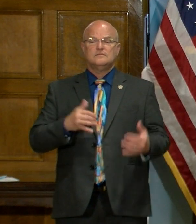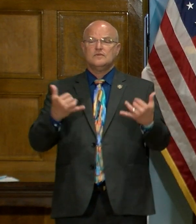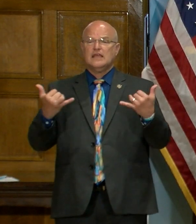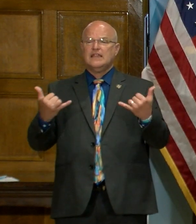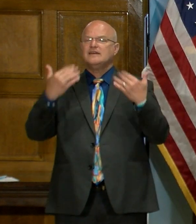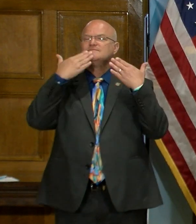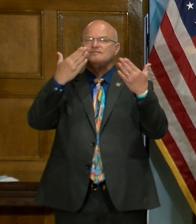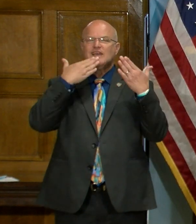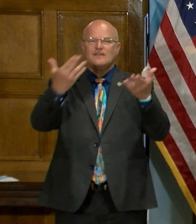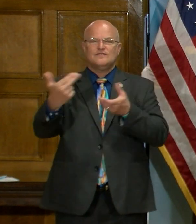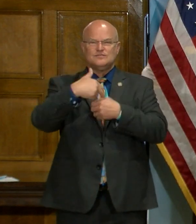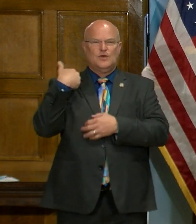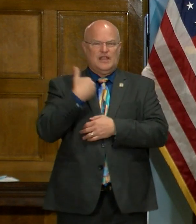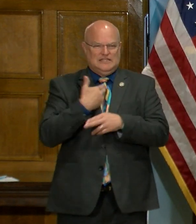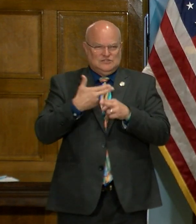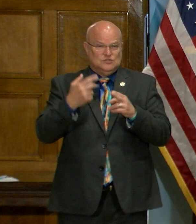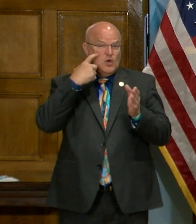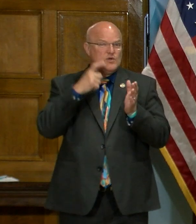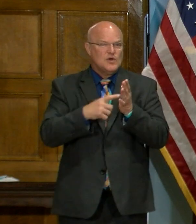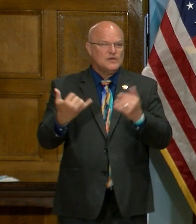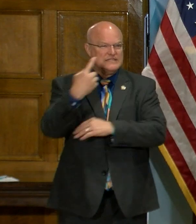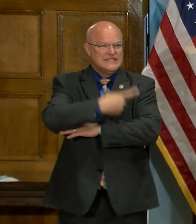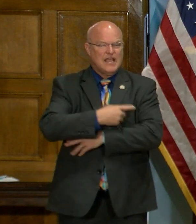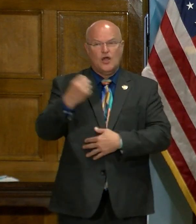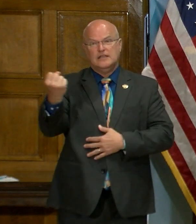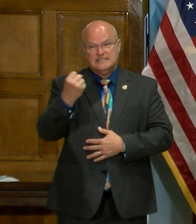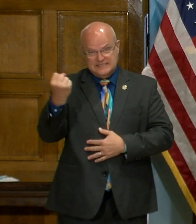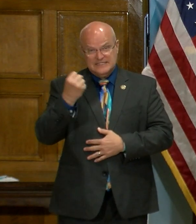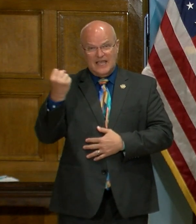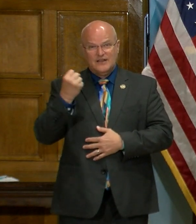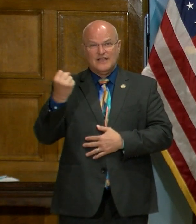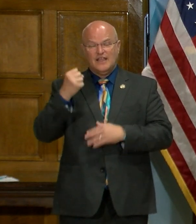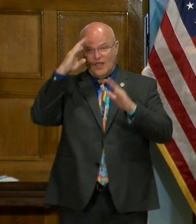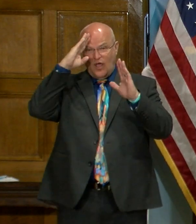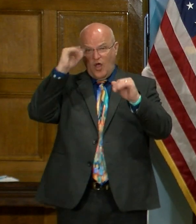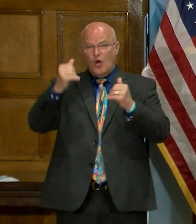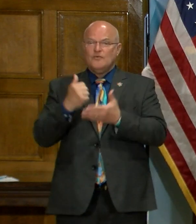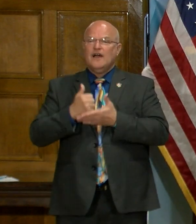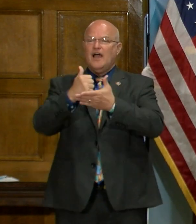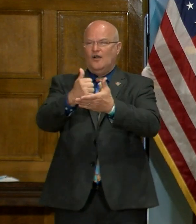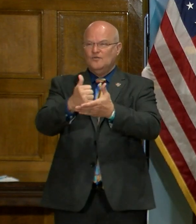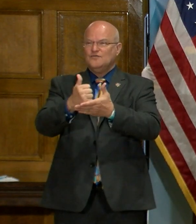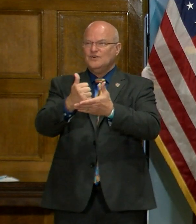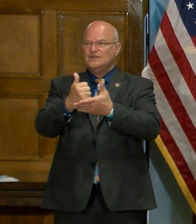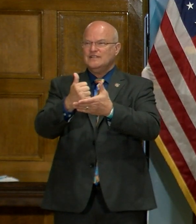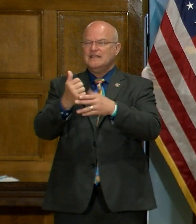With that, thank you all for coming in on short notice on a Saturday. I hope this was helpful